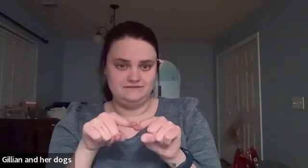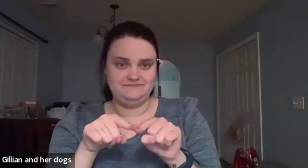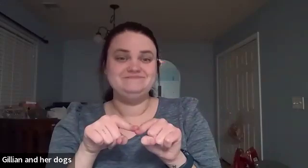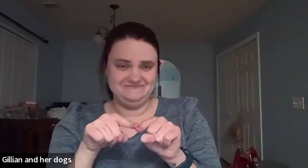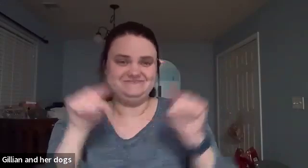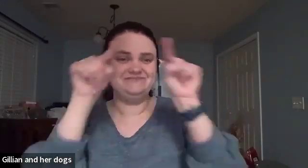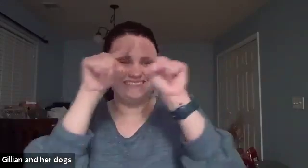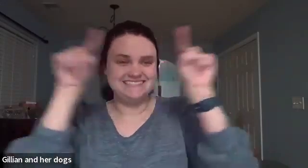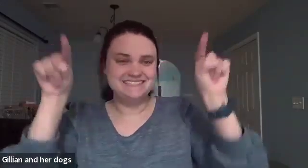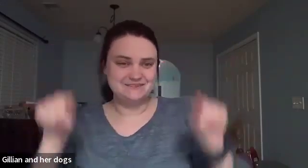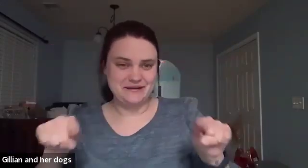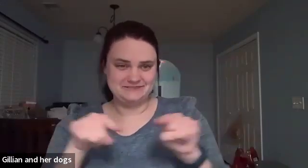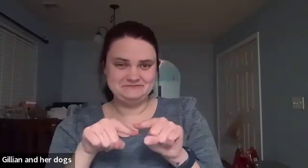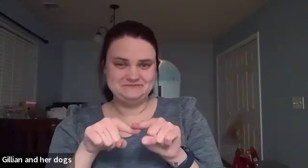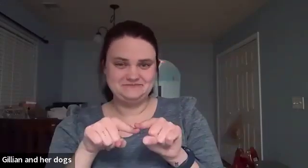Square. Square.